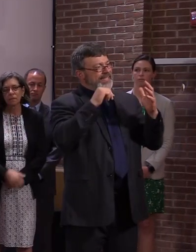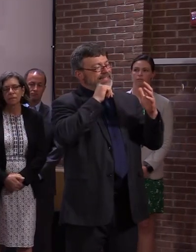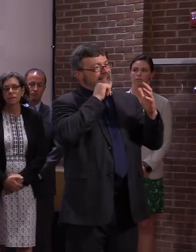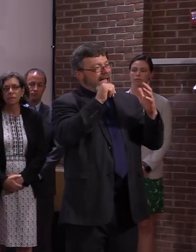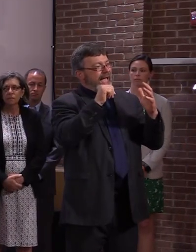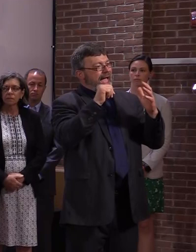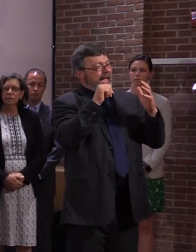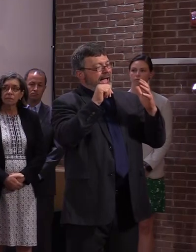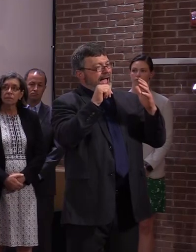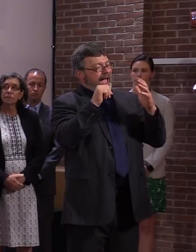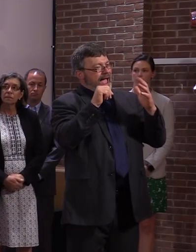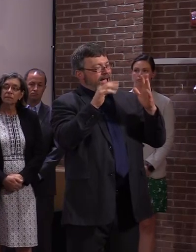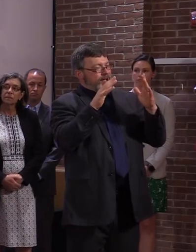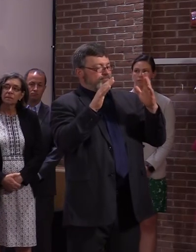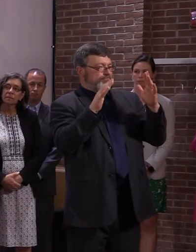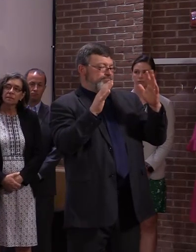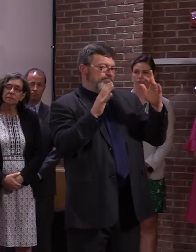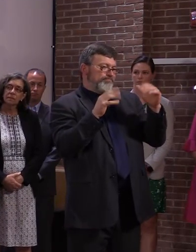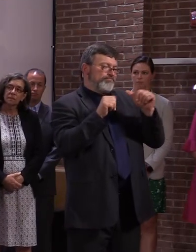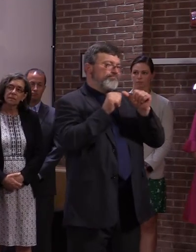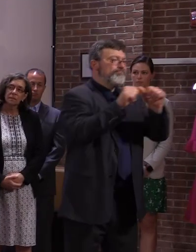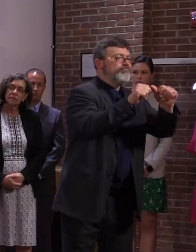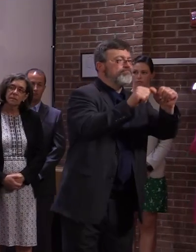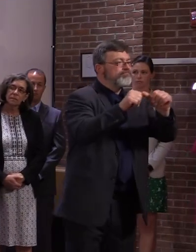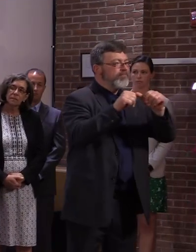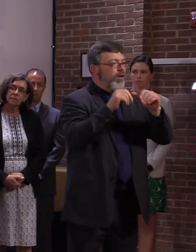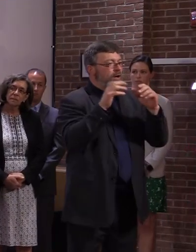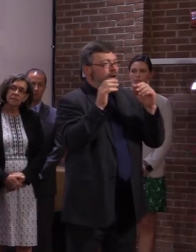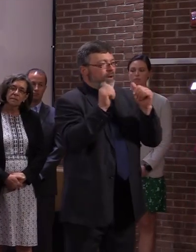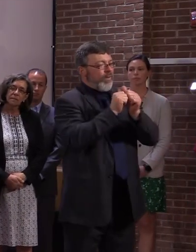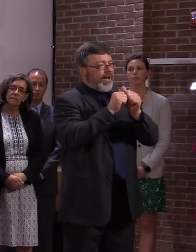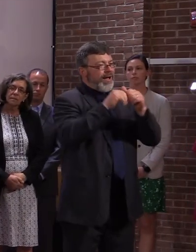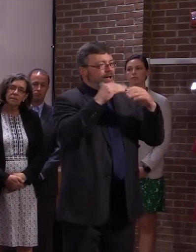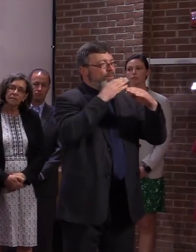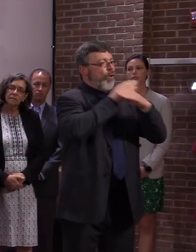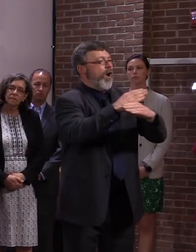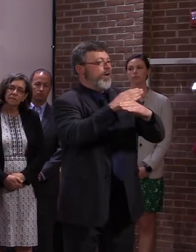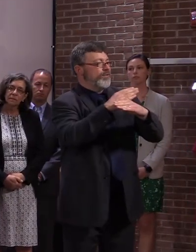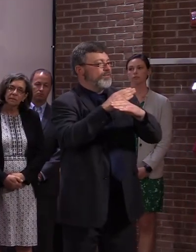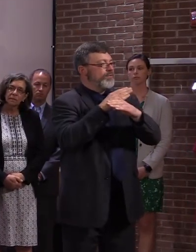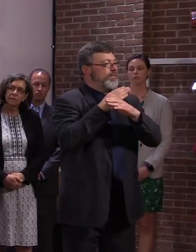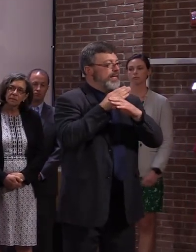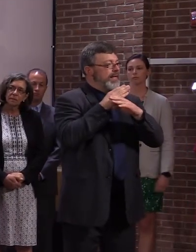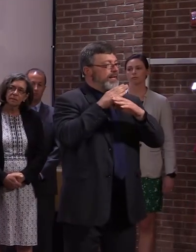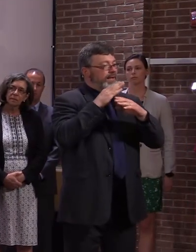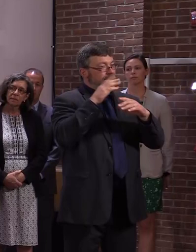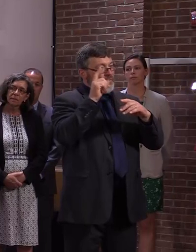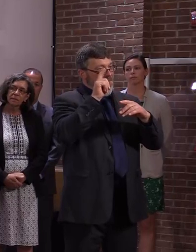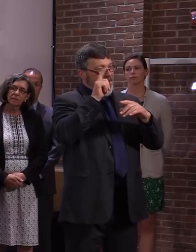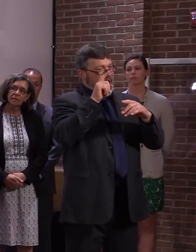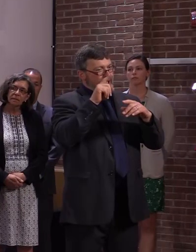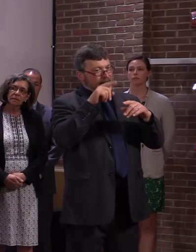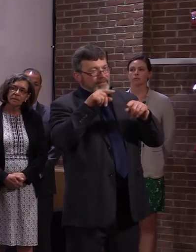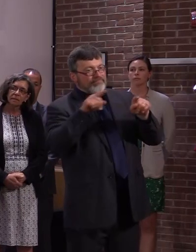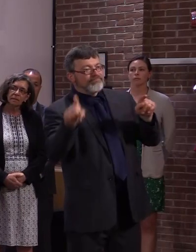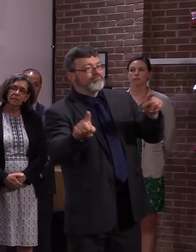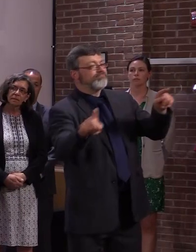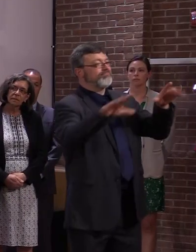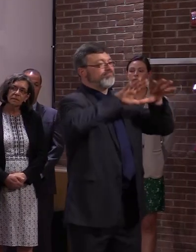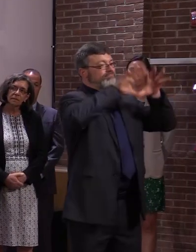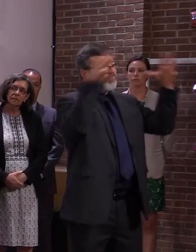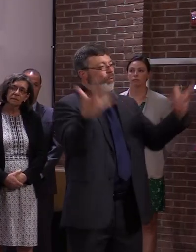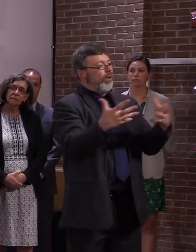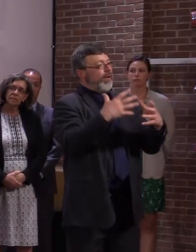in terms of the health care world. So I would say, you know, there's a lot of silver